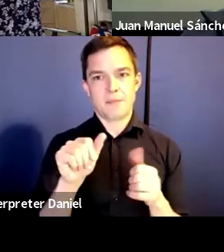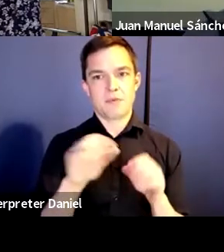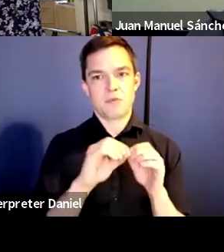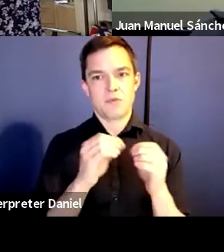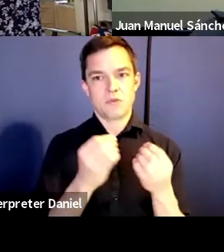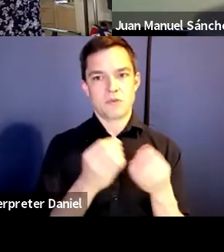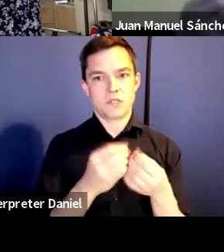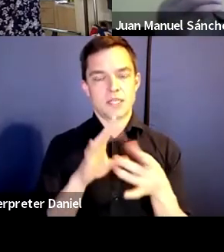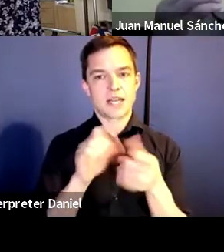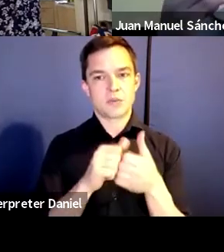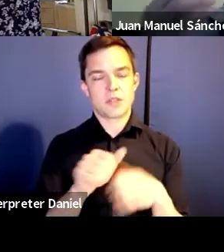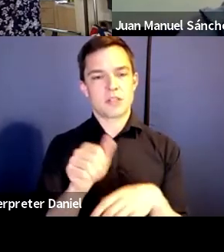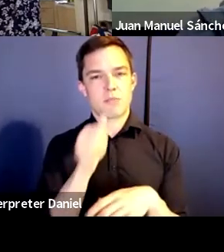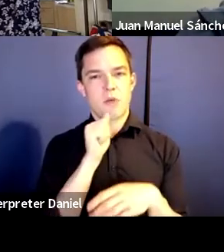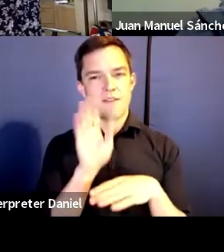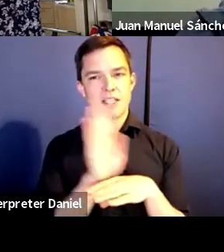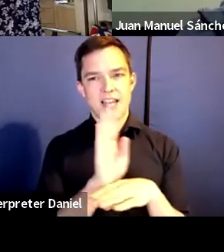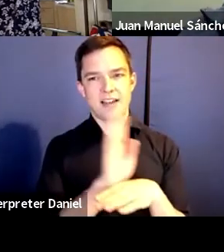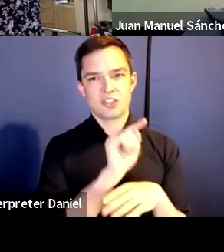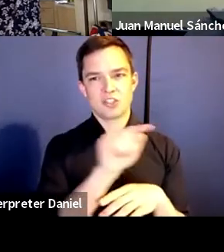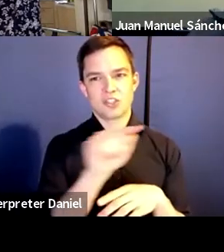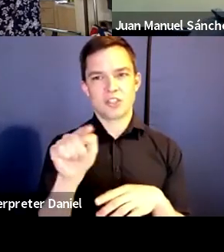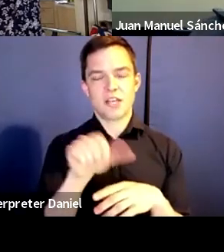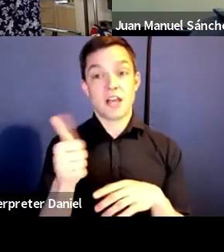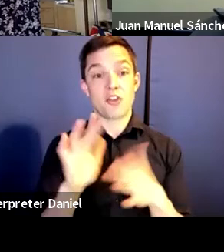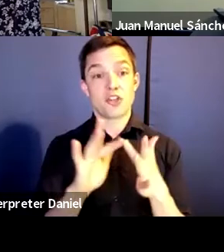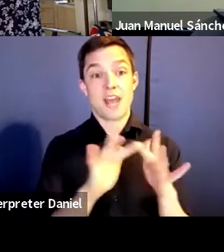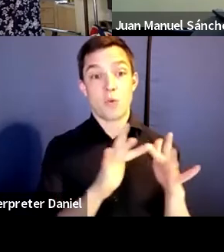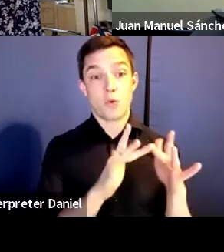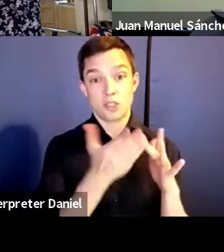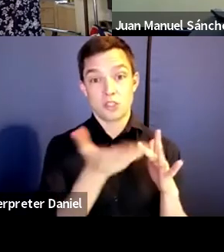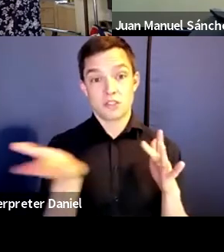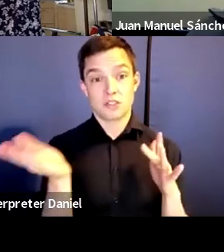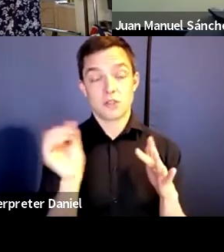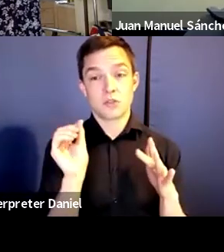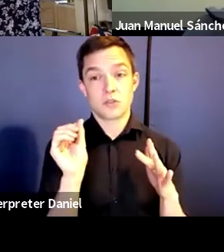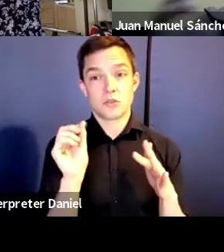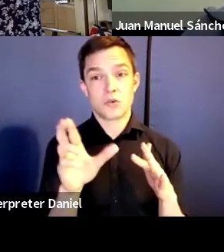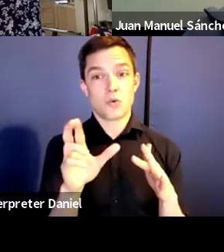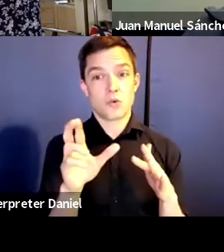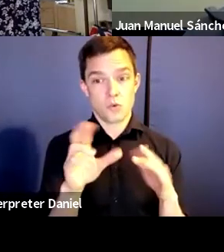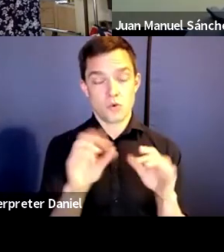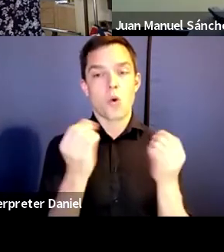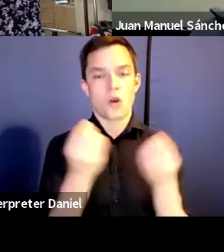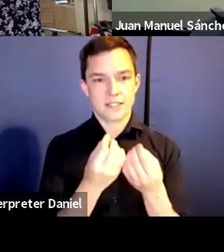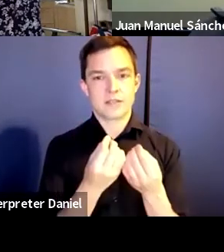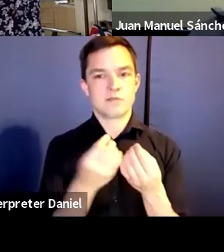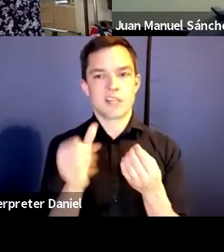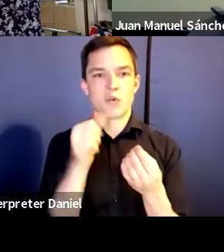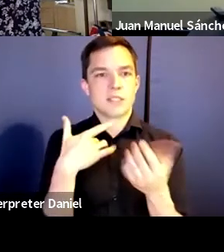private sector, connecting with other networks that or organizations that they don't usually talk